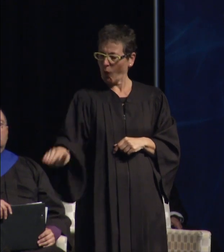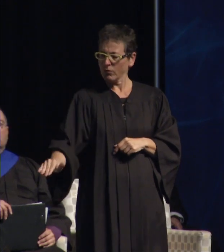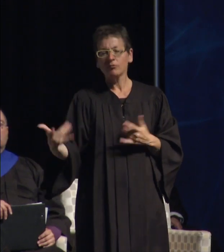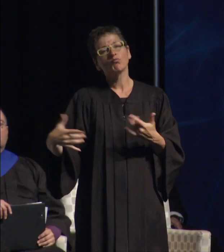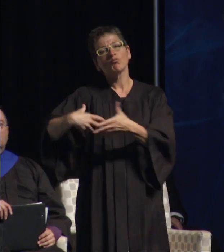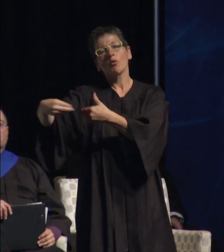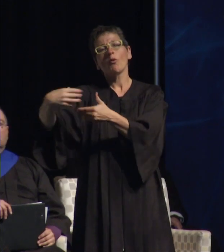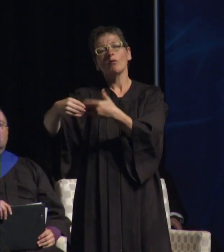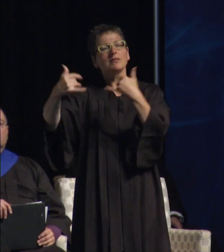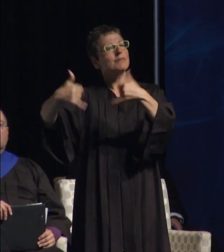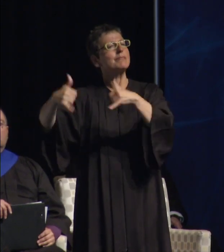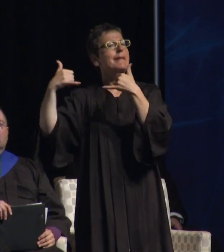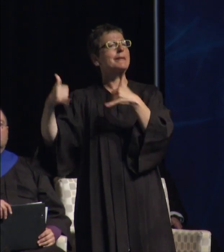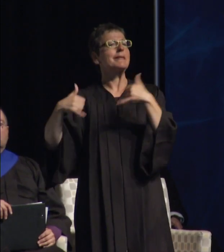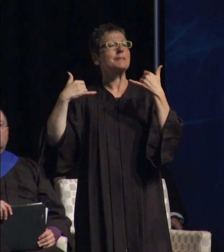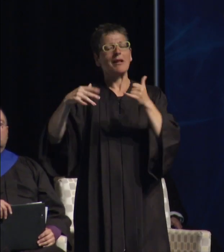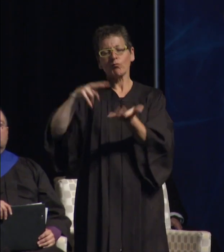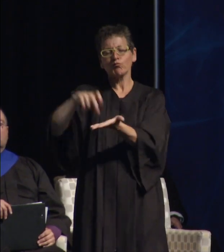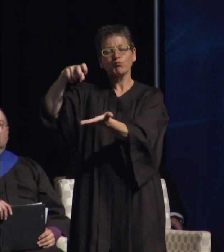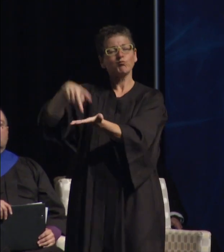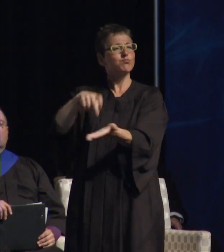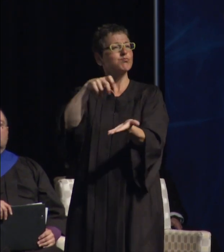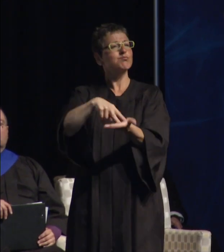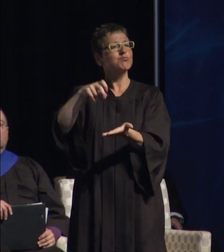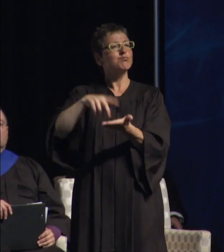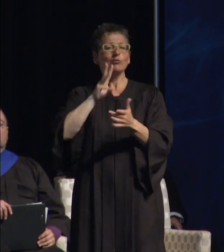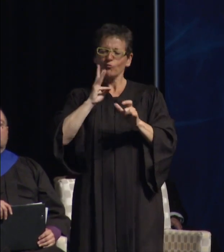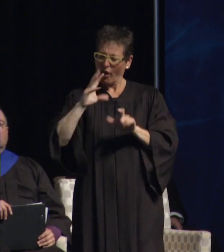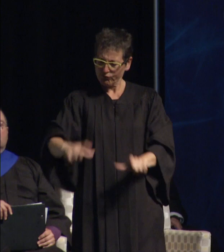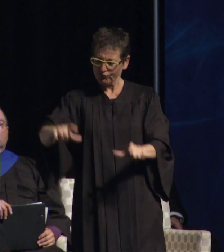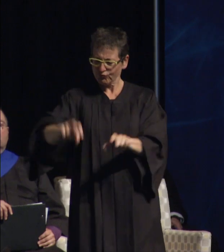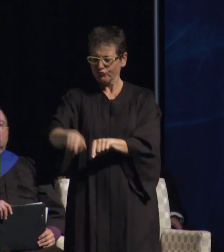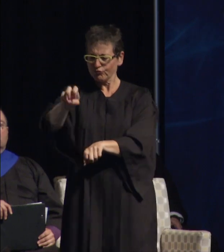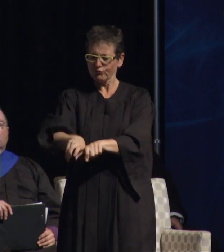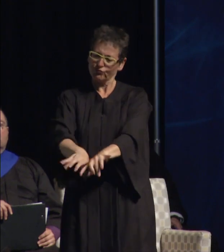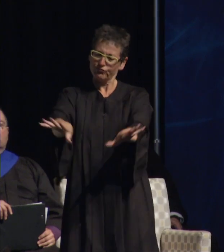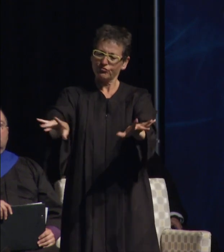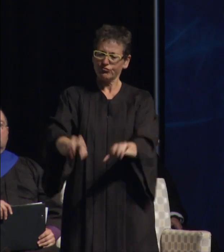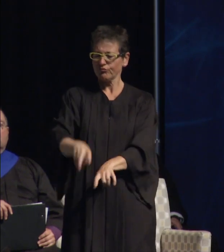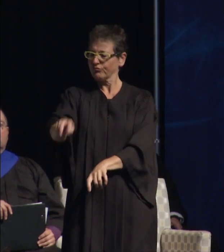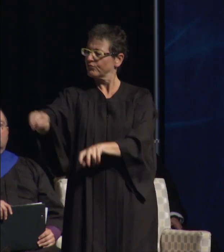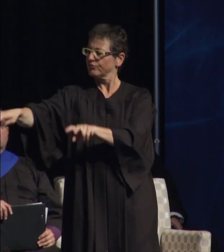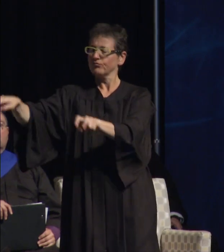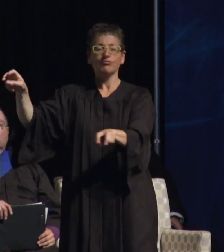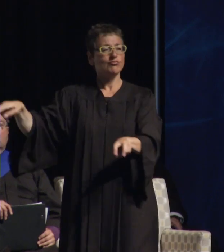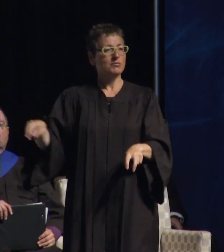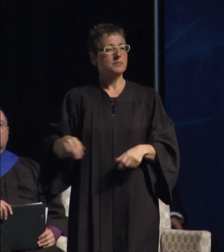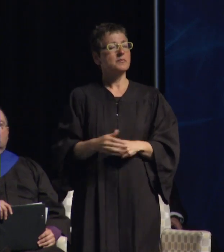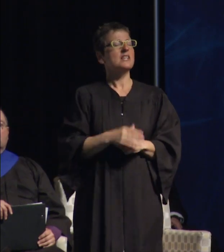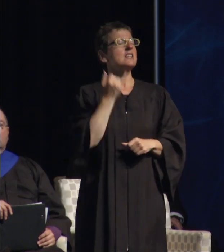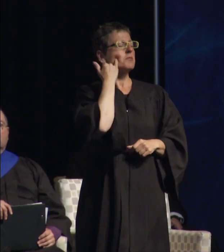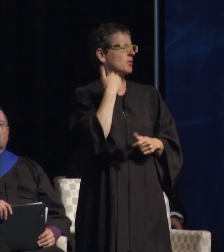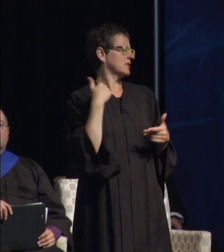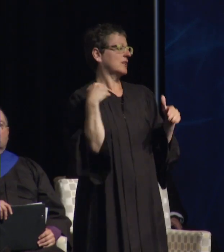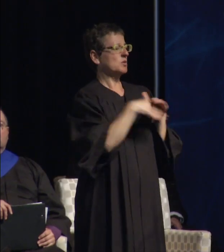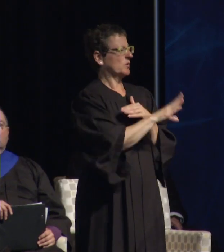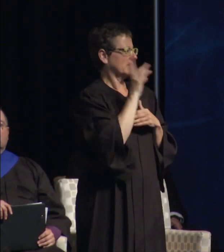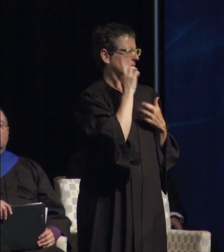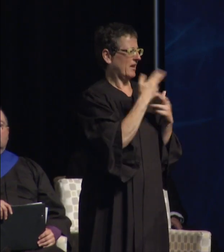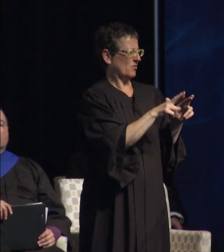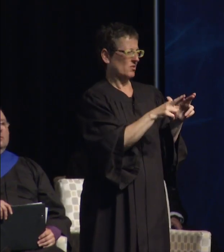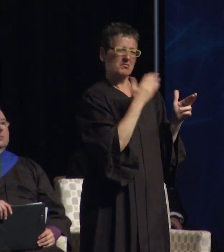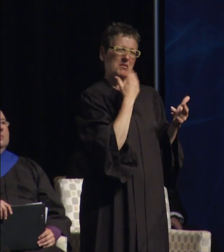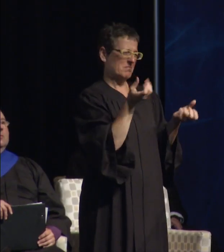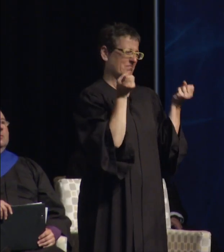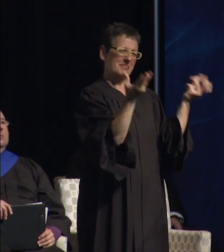during rainstorms playing in puddles, making dams. And if you had gone into his room when he was a child, you wouldn't have found many toys. You would